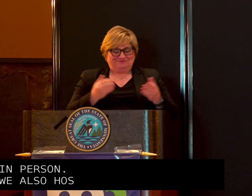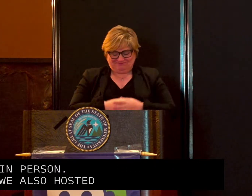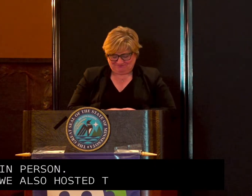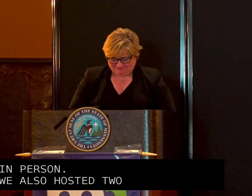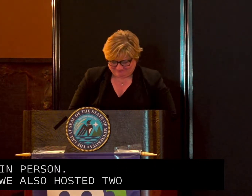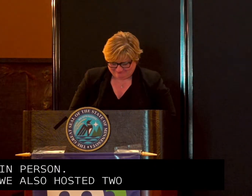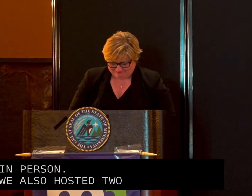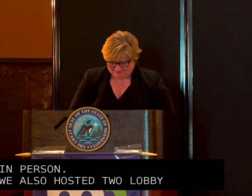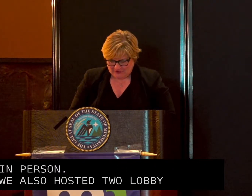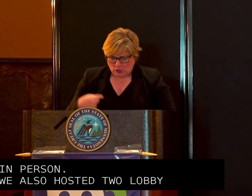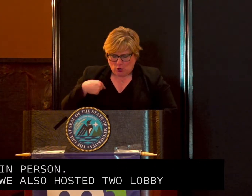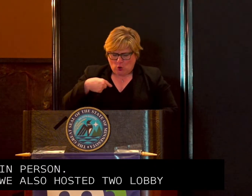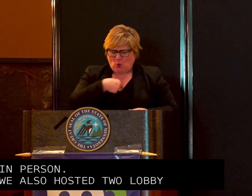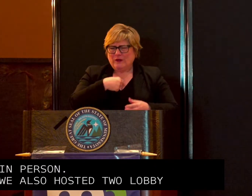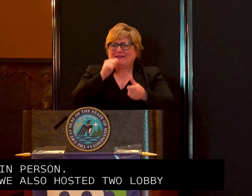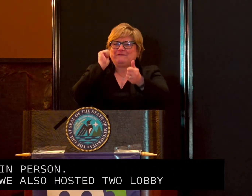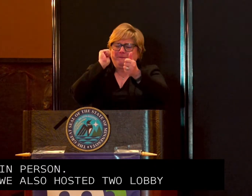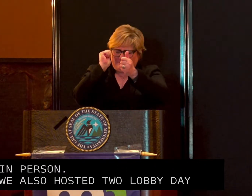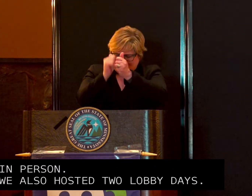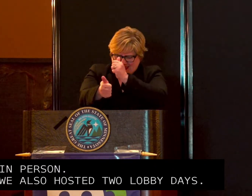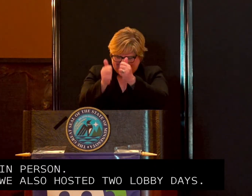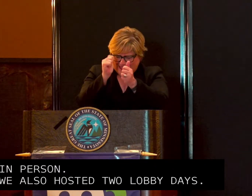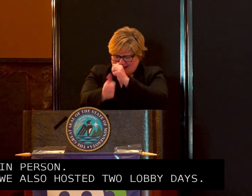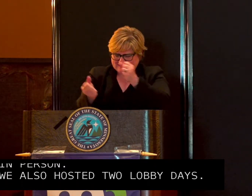days, similar to today.